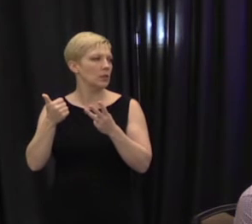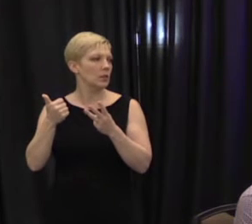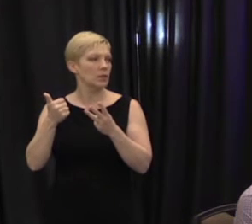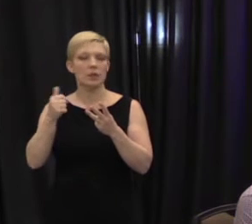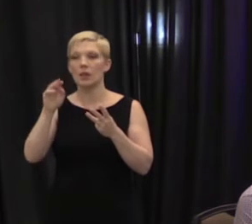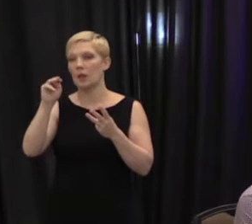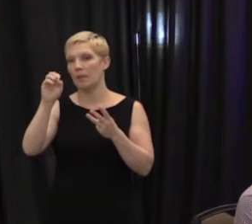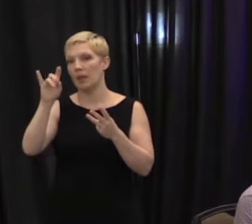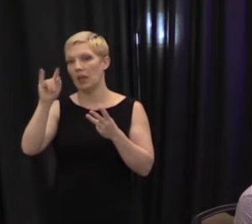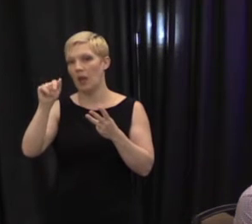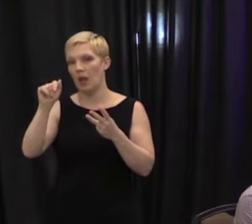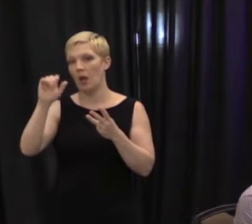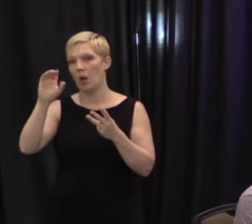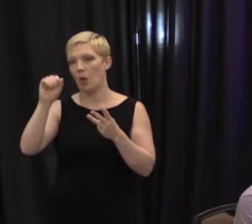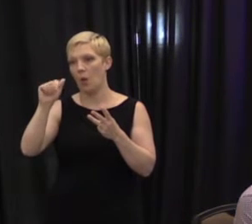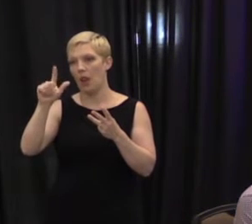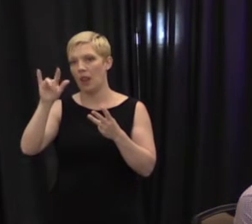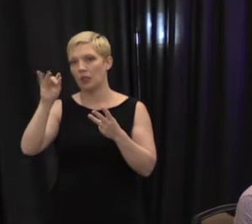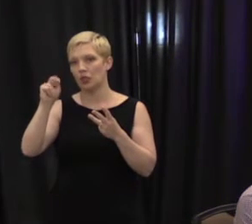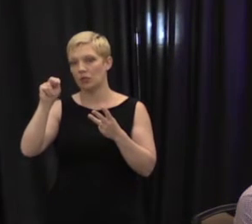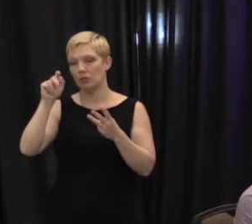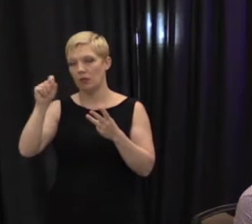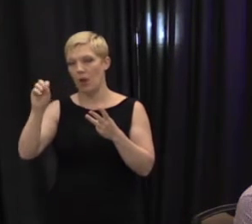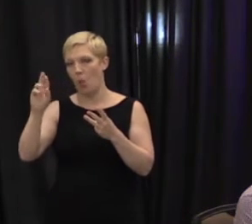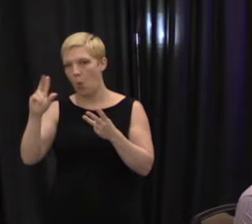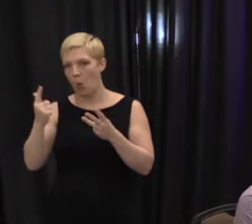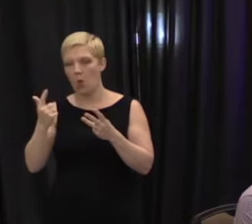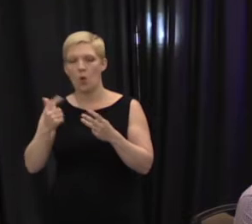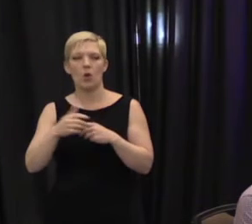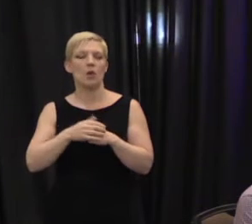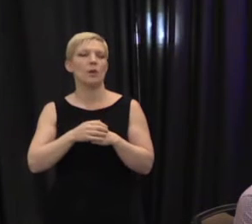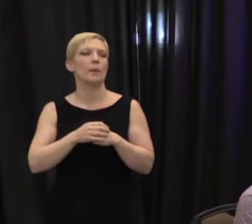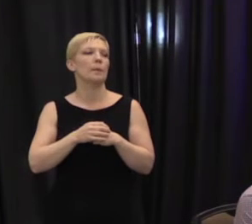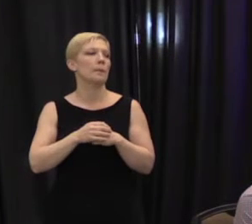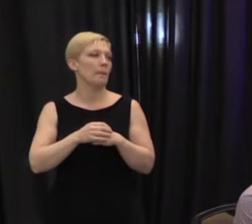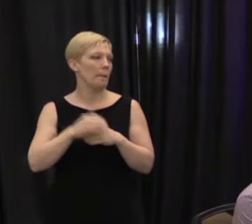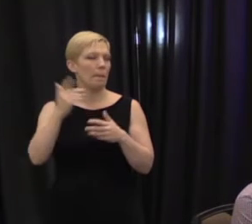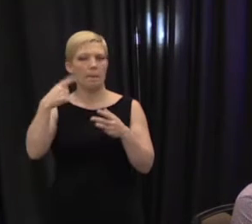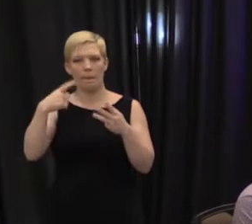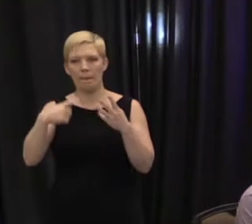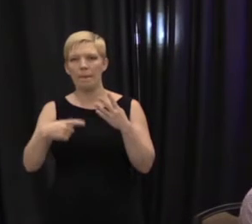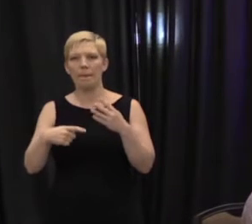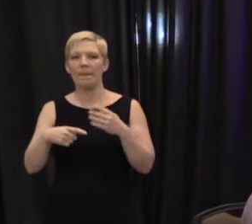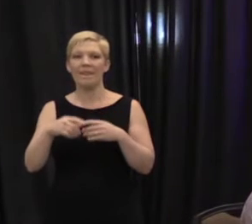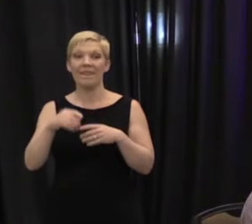MediaCoalition.org. MediaCoalition.org. Yeah, and yeah, Of course, that's